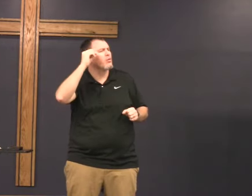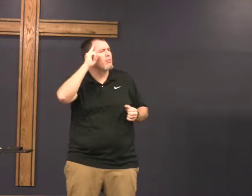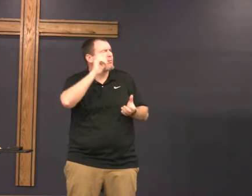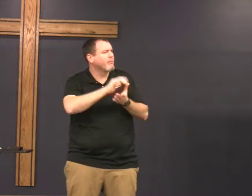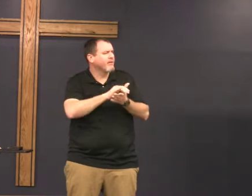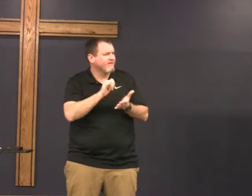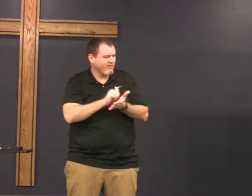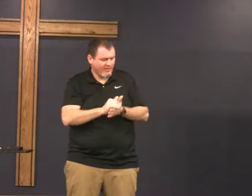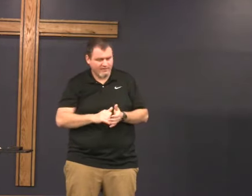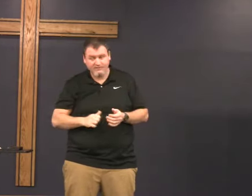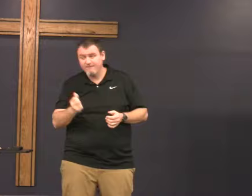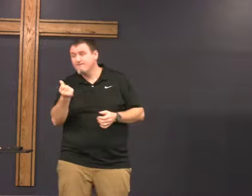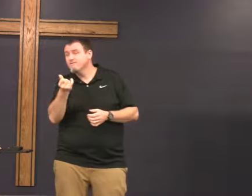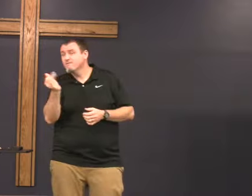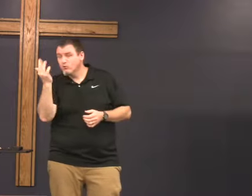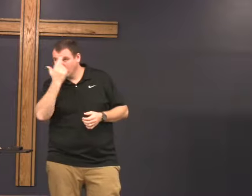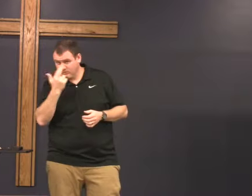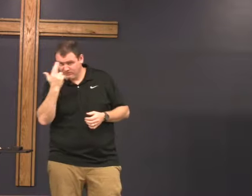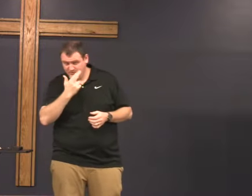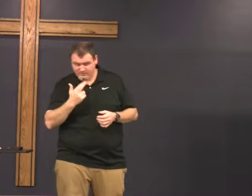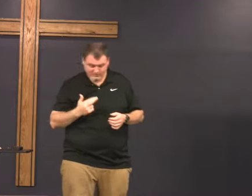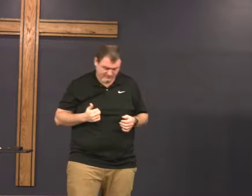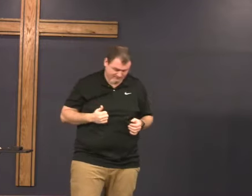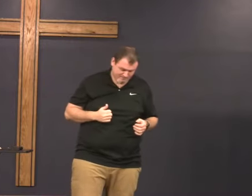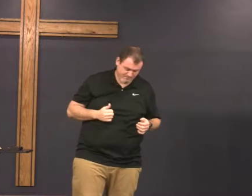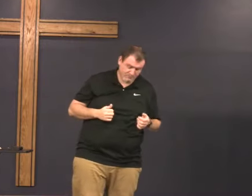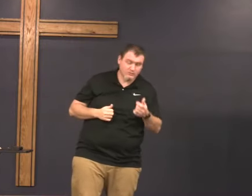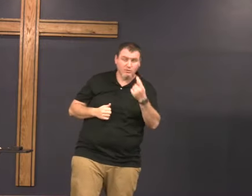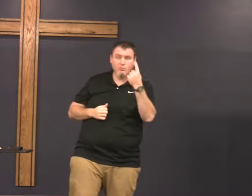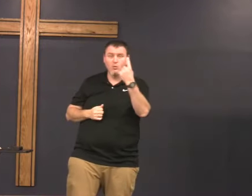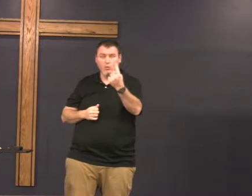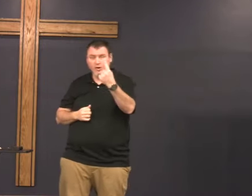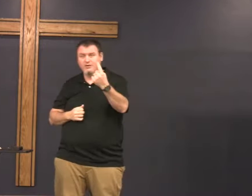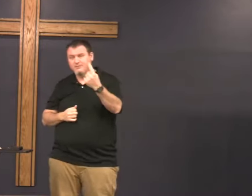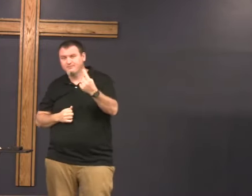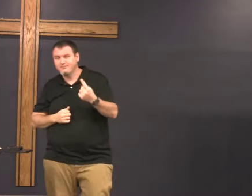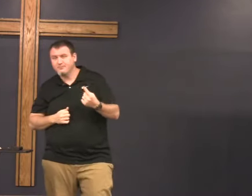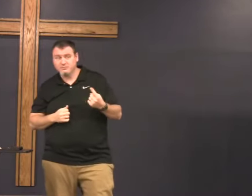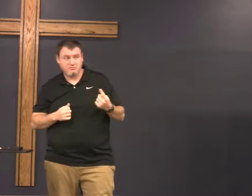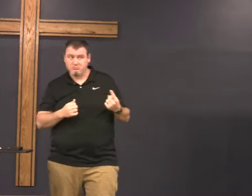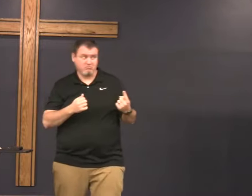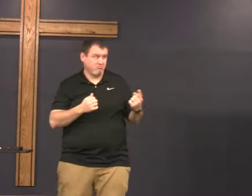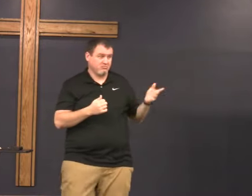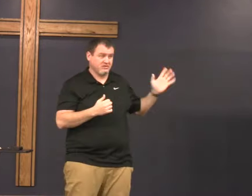And why do you think I believe in that? A few reasons. One,